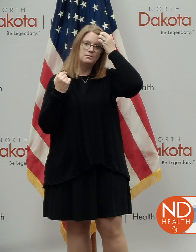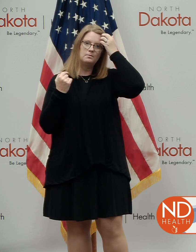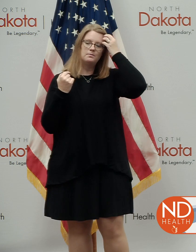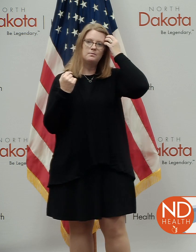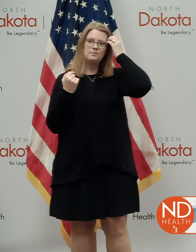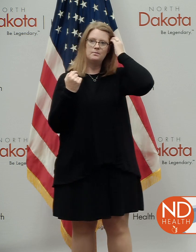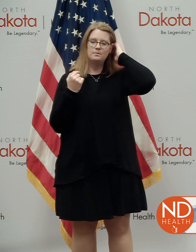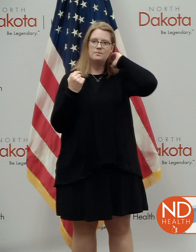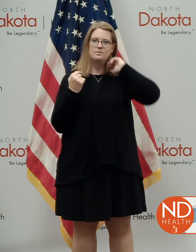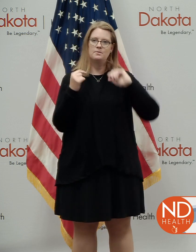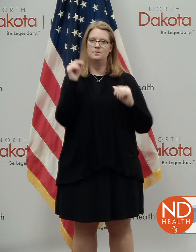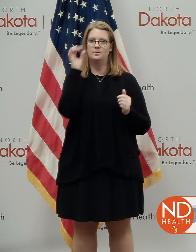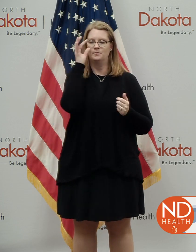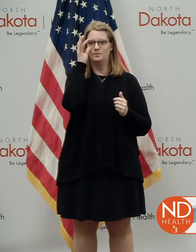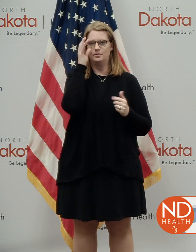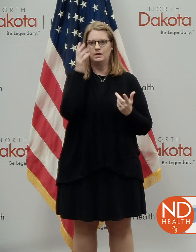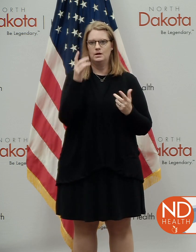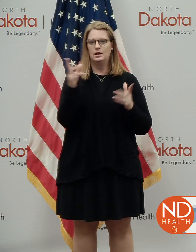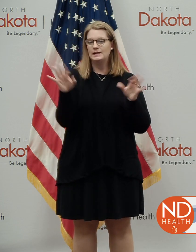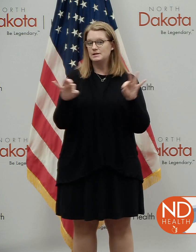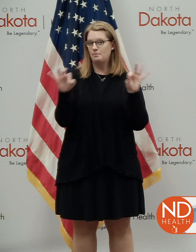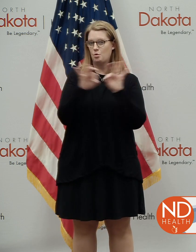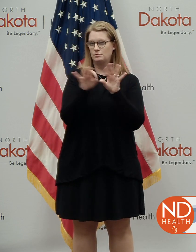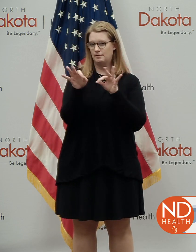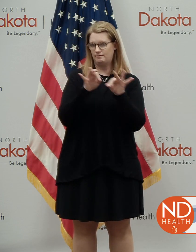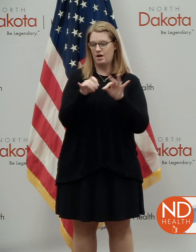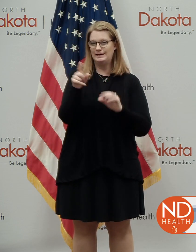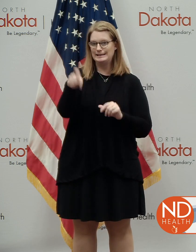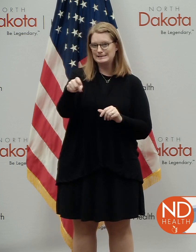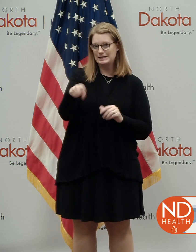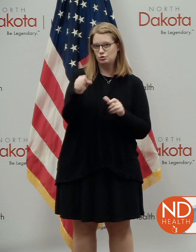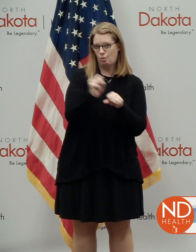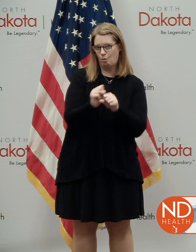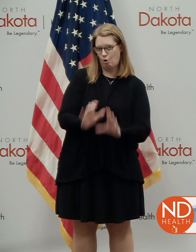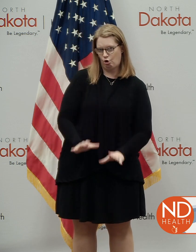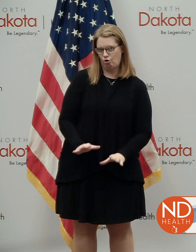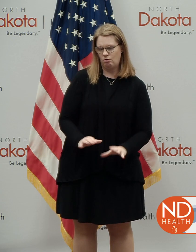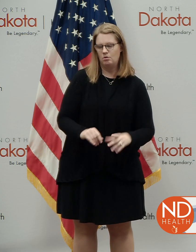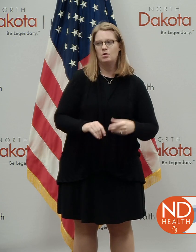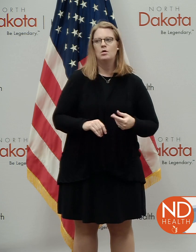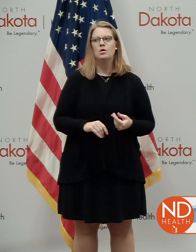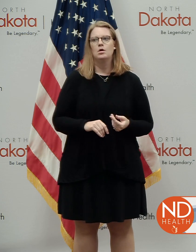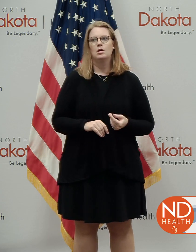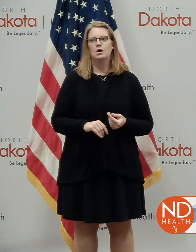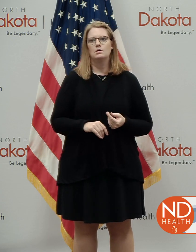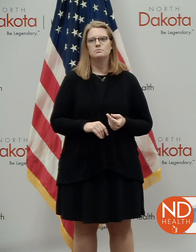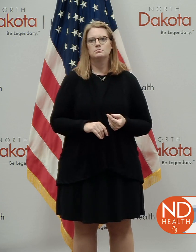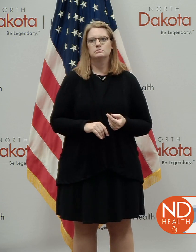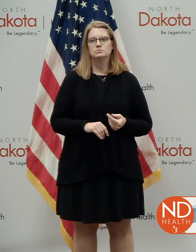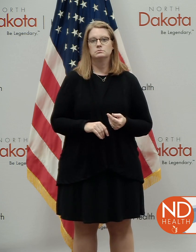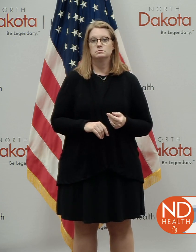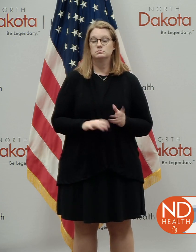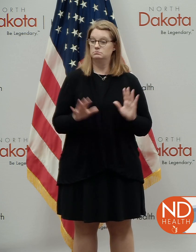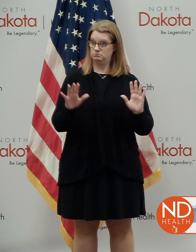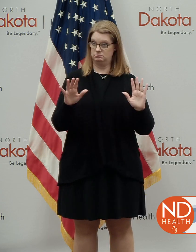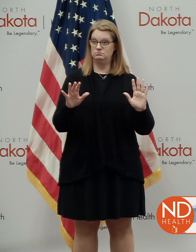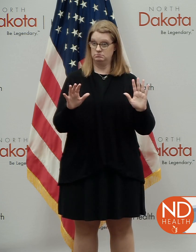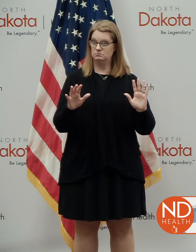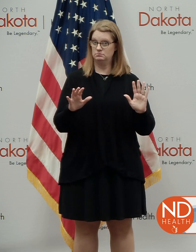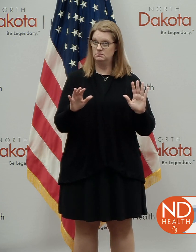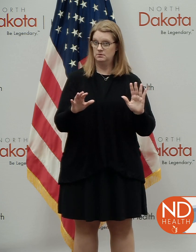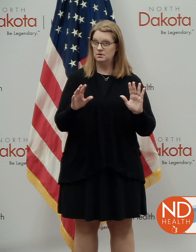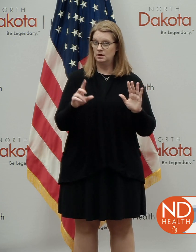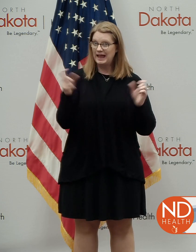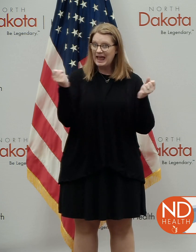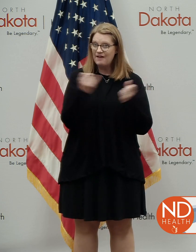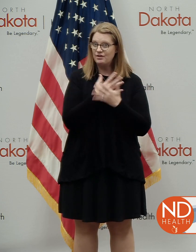for us to understand what an essential worker is. And I think it's important that we still do everything possible as far as